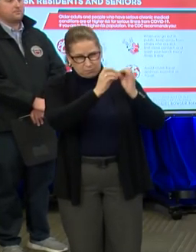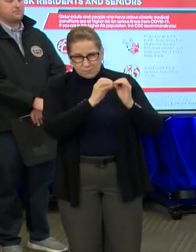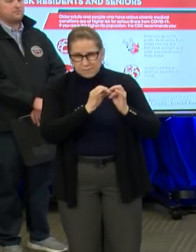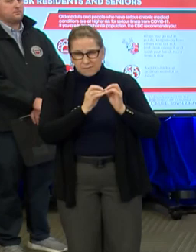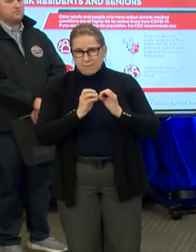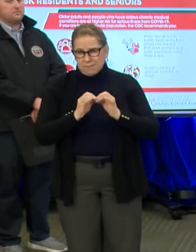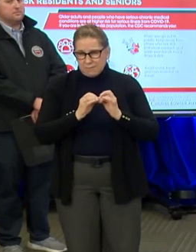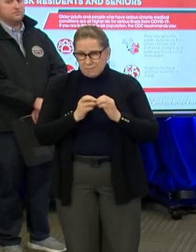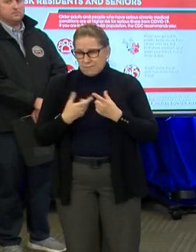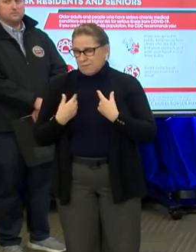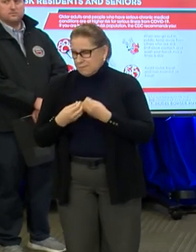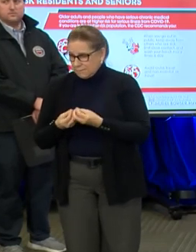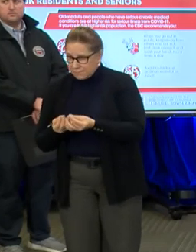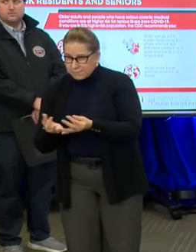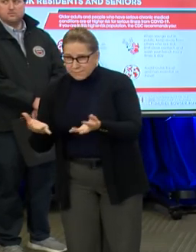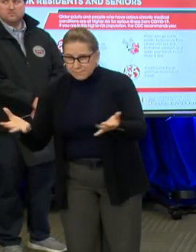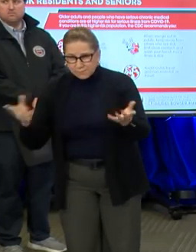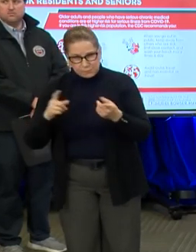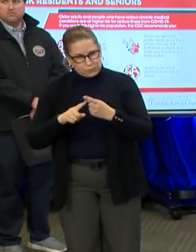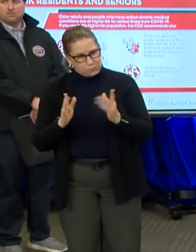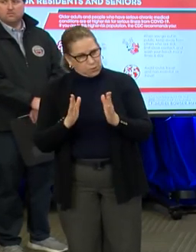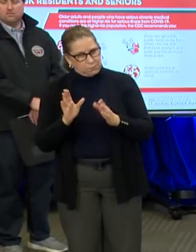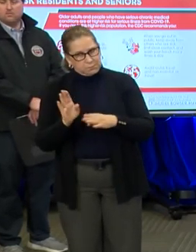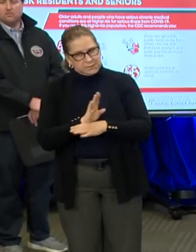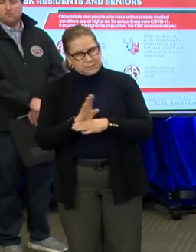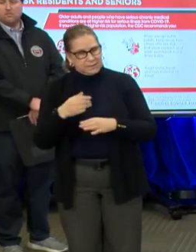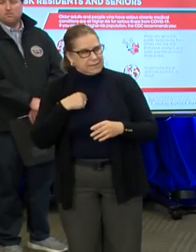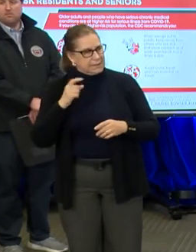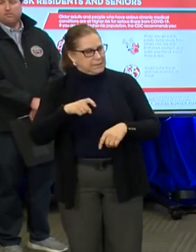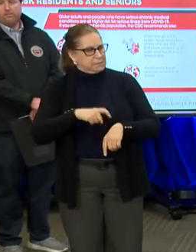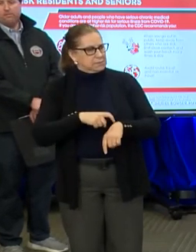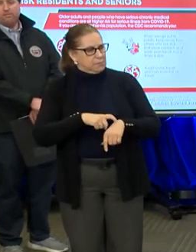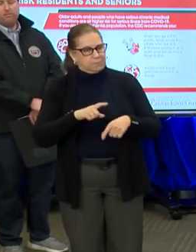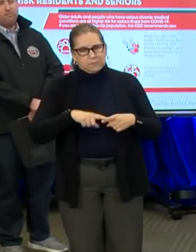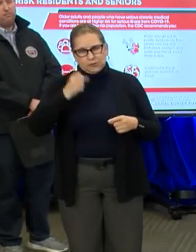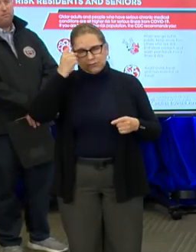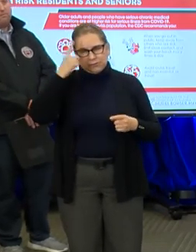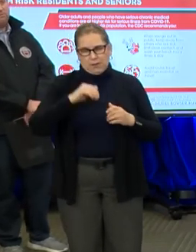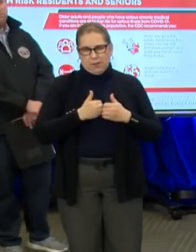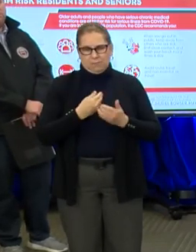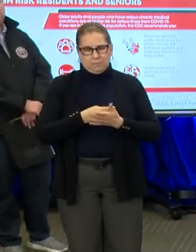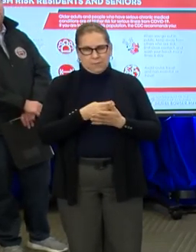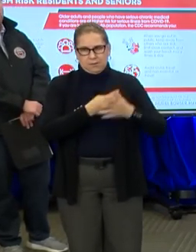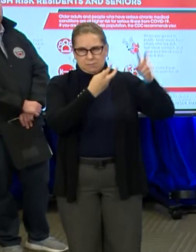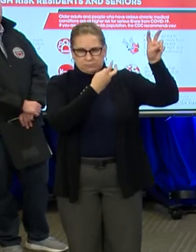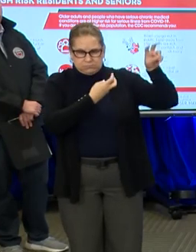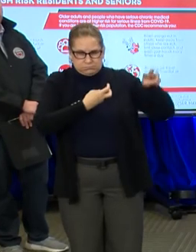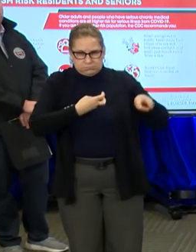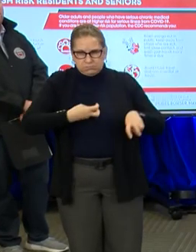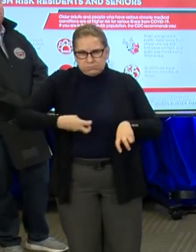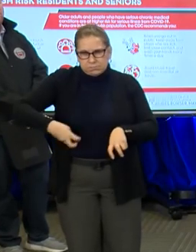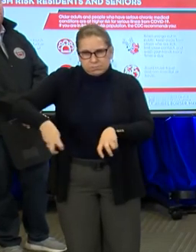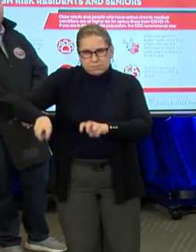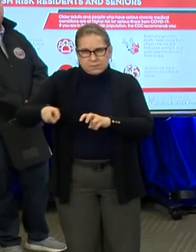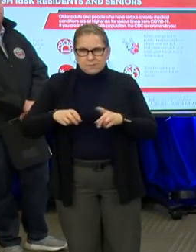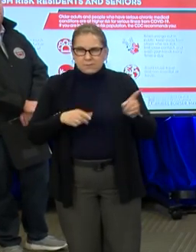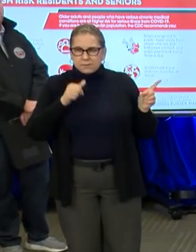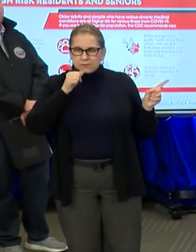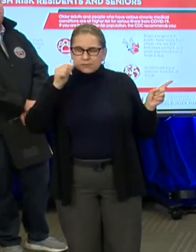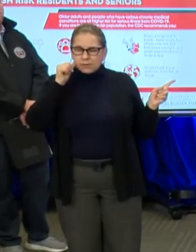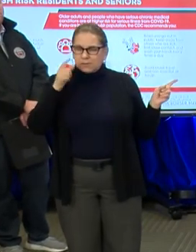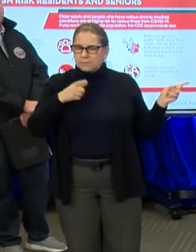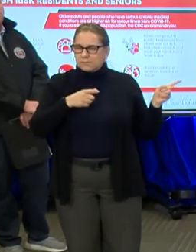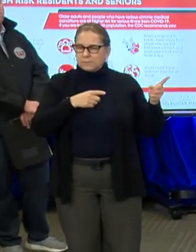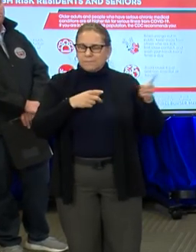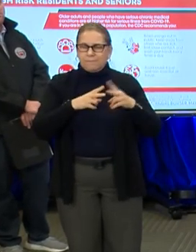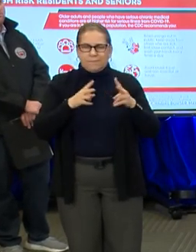to understand it. Yesterday, you were very candid about the financial pressures on the government given the lack of